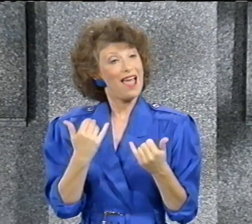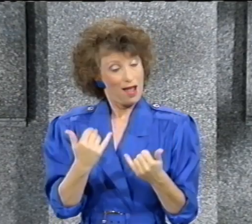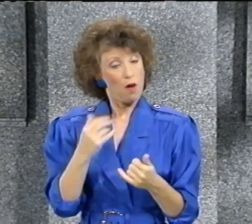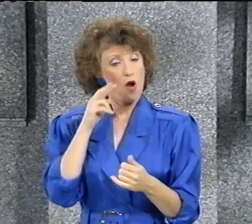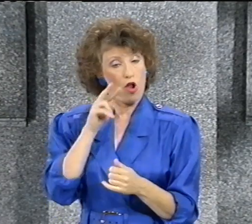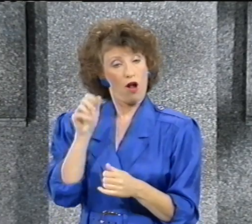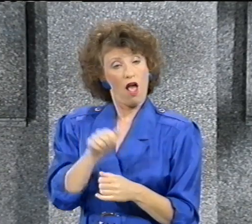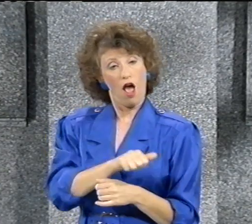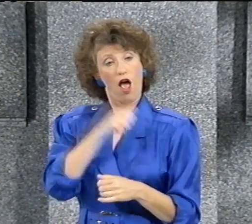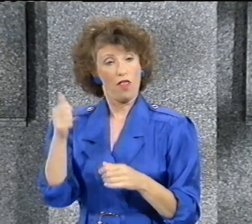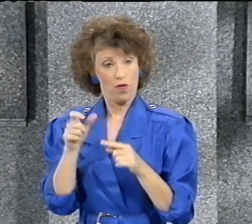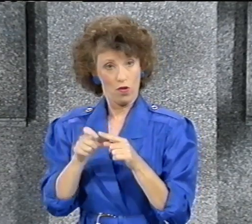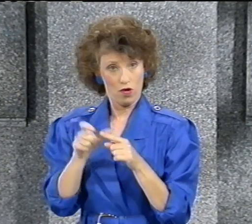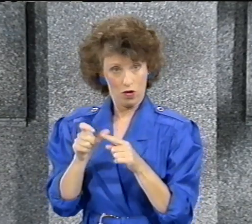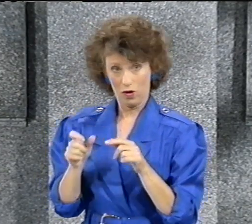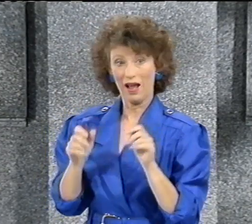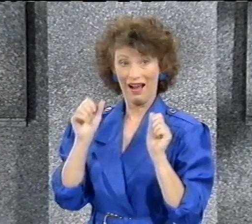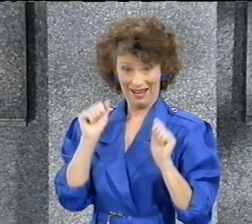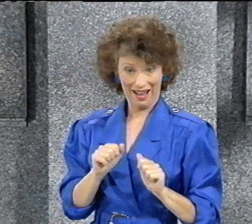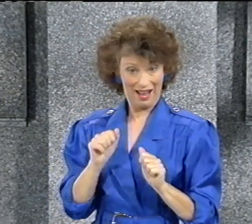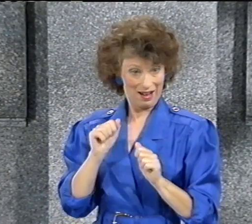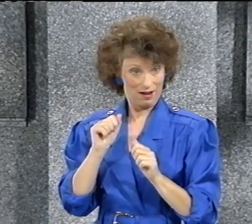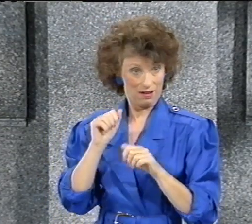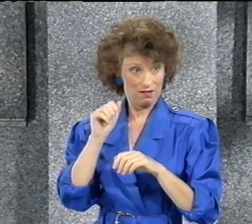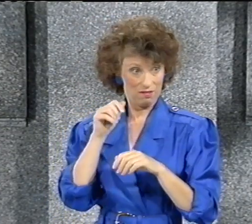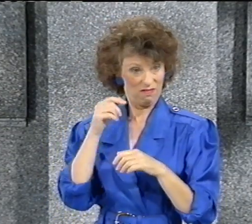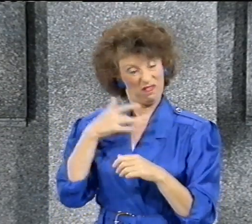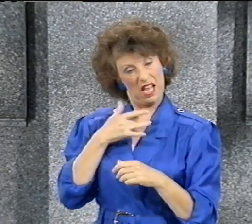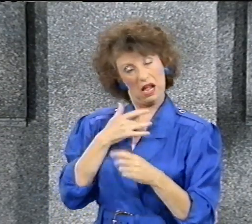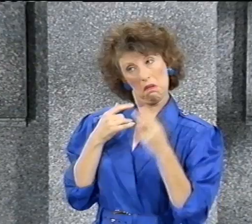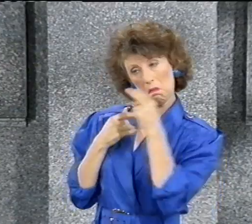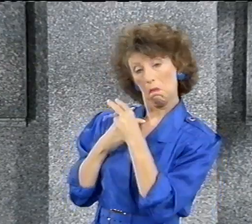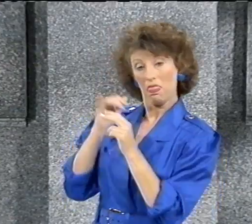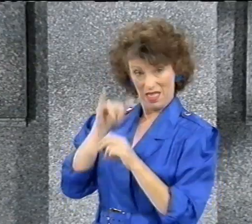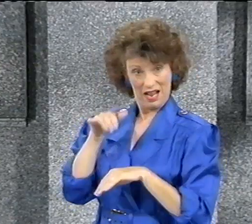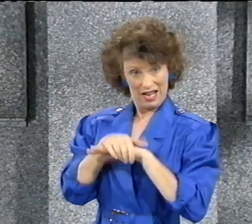Now compare that with this word. Could this word be English?